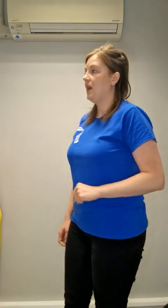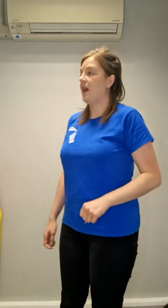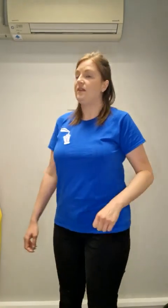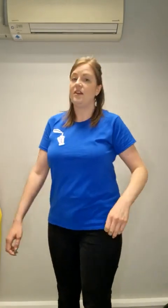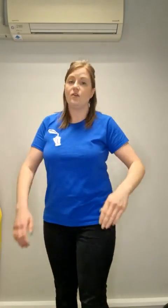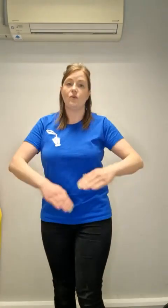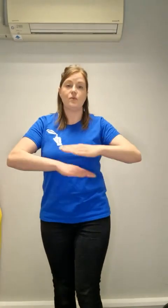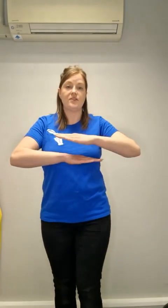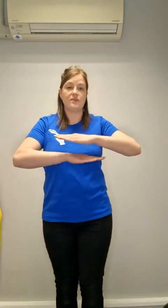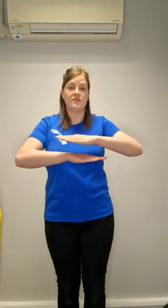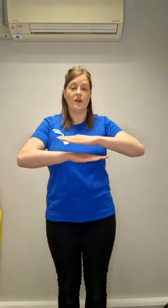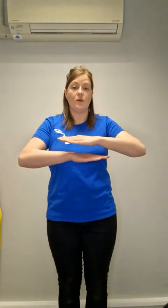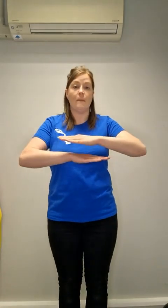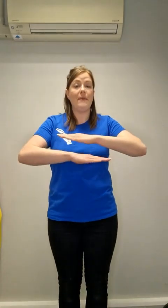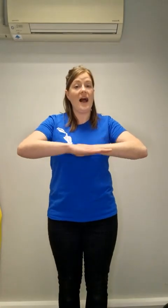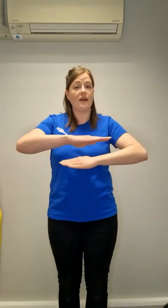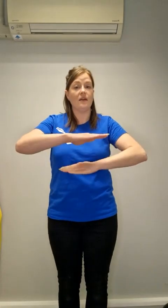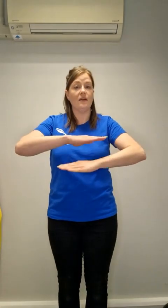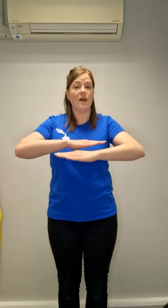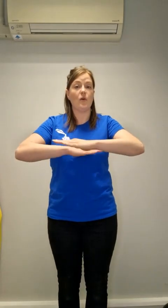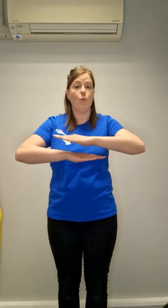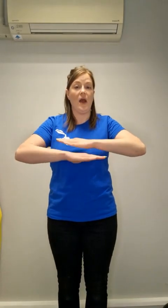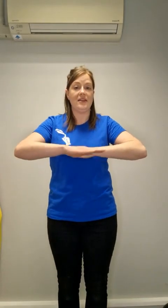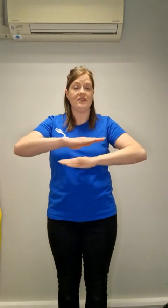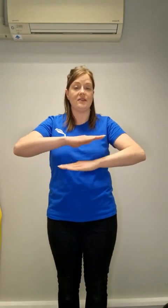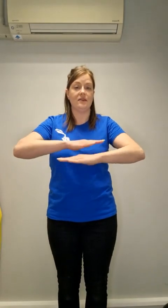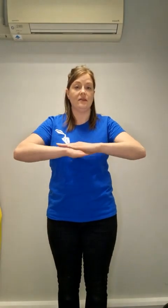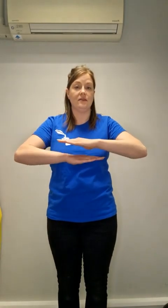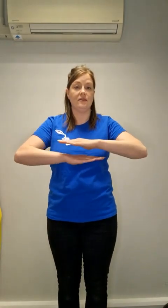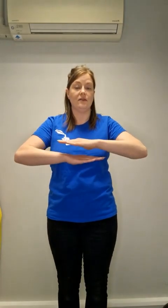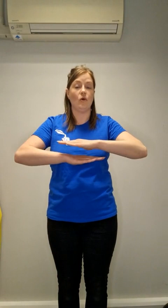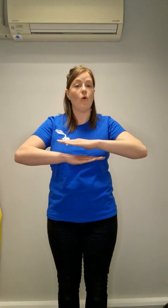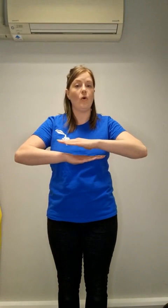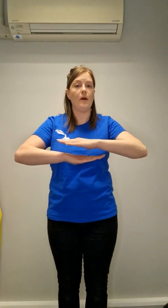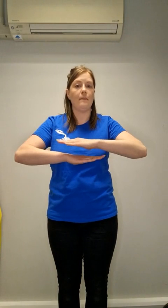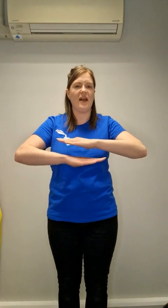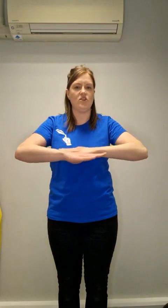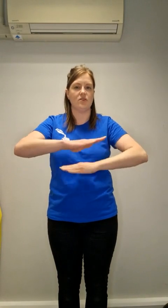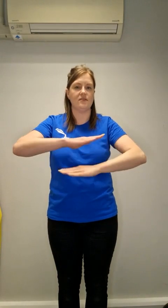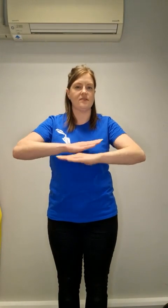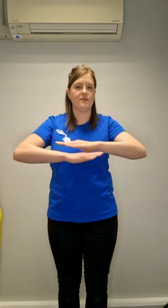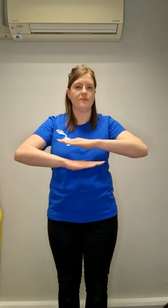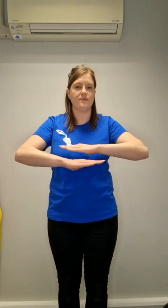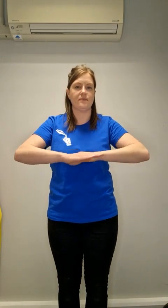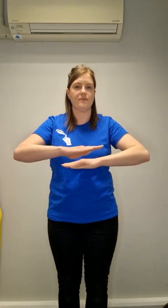And then it can also circle back, like wait or patience.